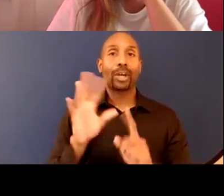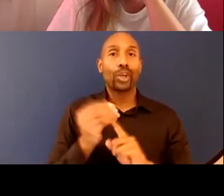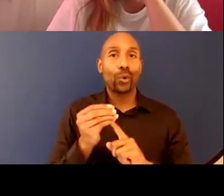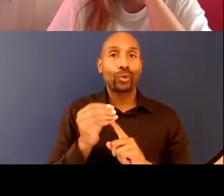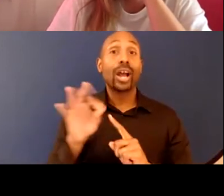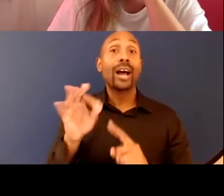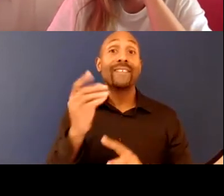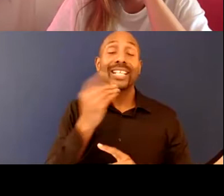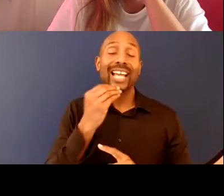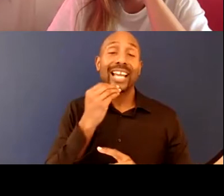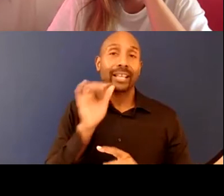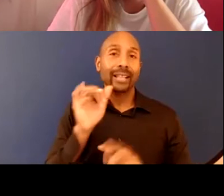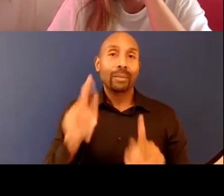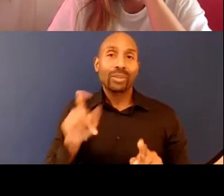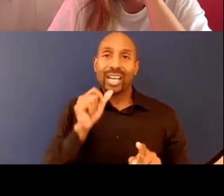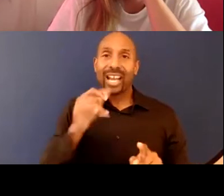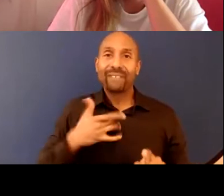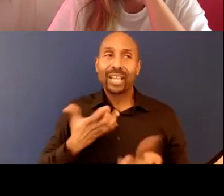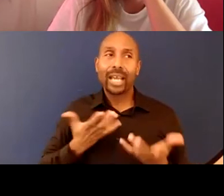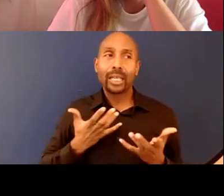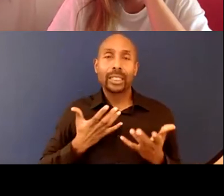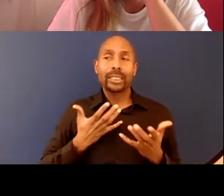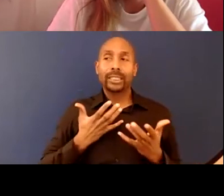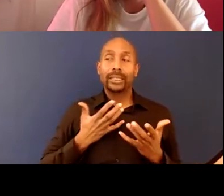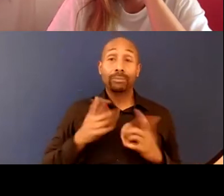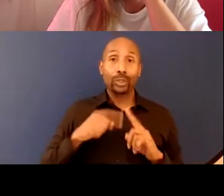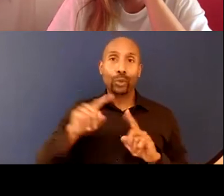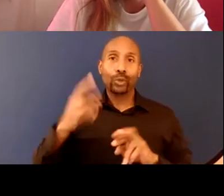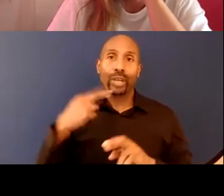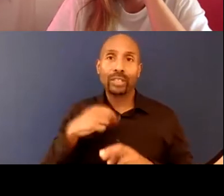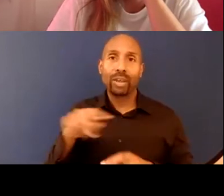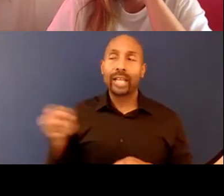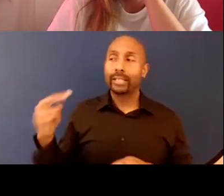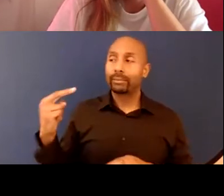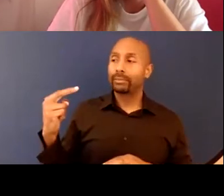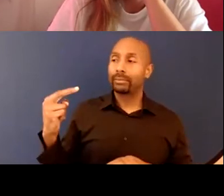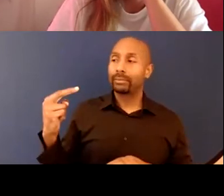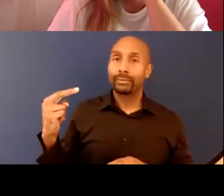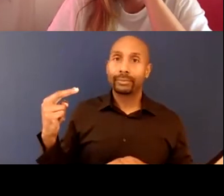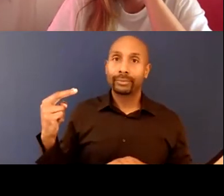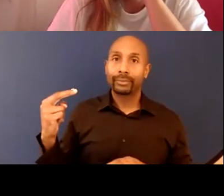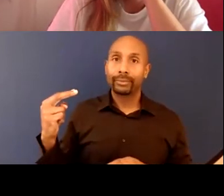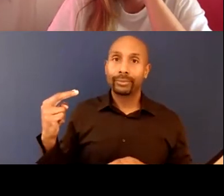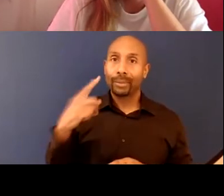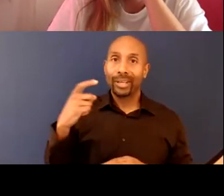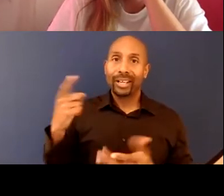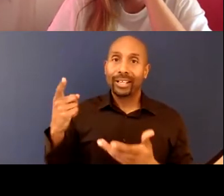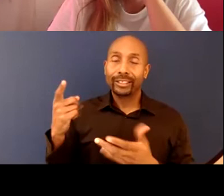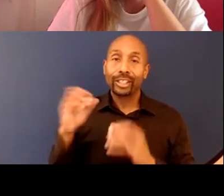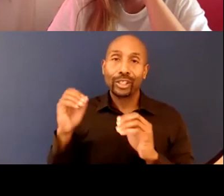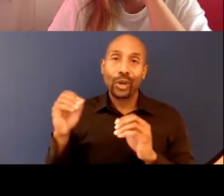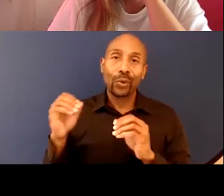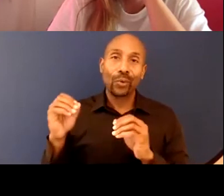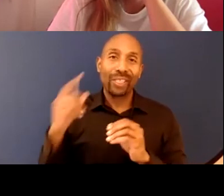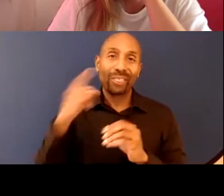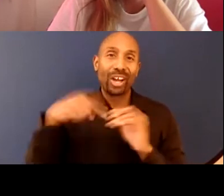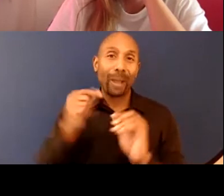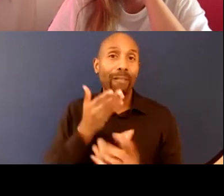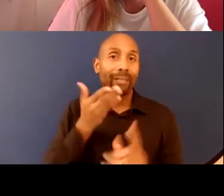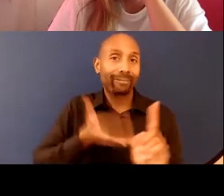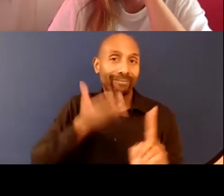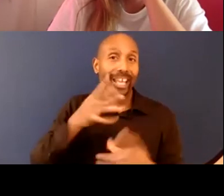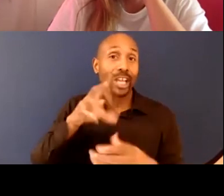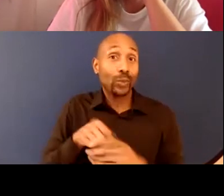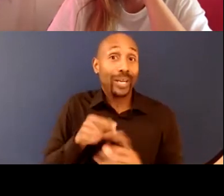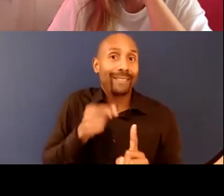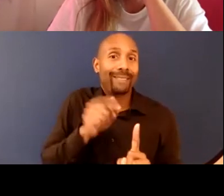to a restaurant and folk look at them some certain type of way because no one accounted for them. And so when we're